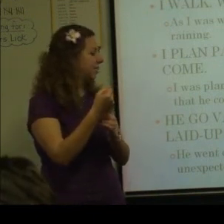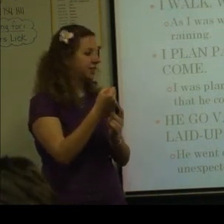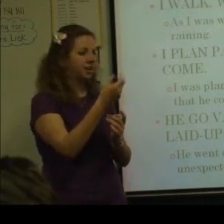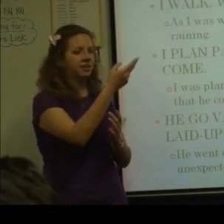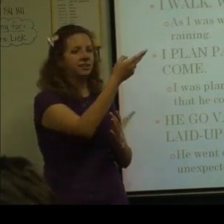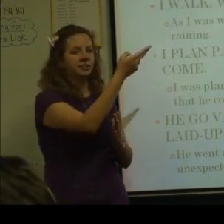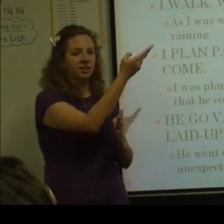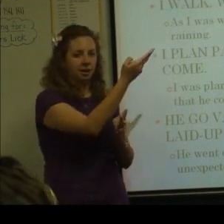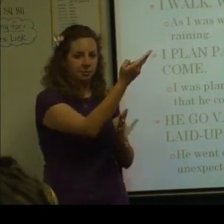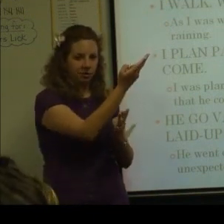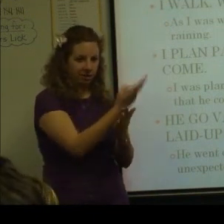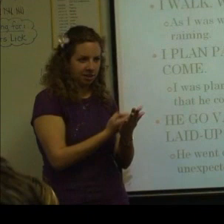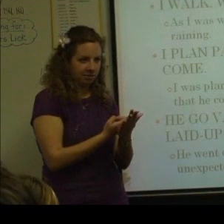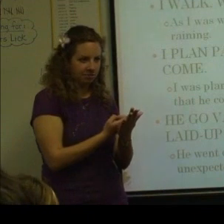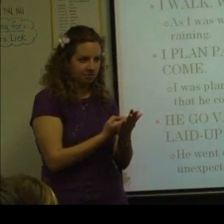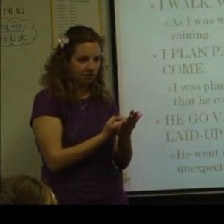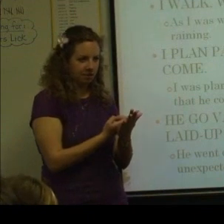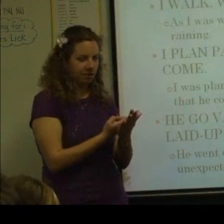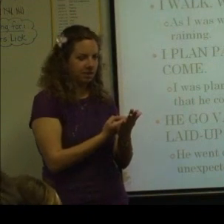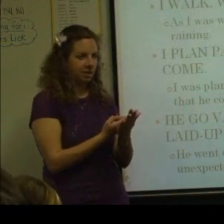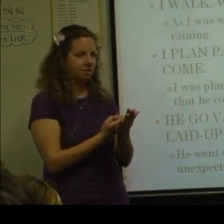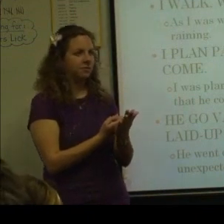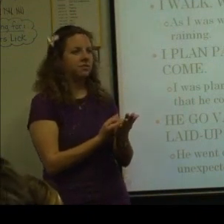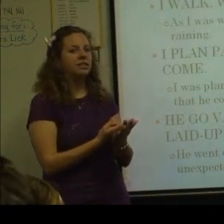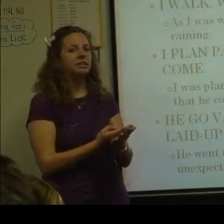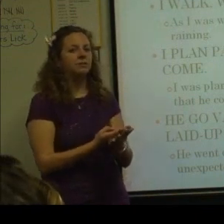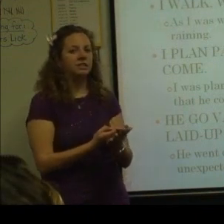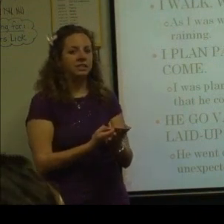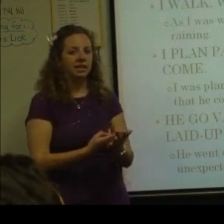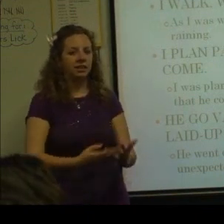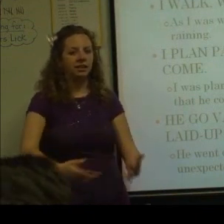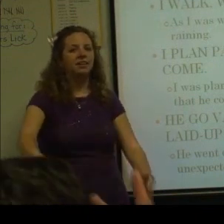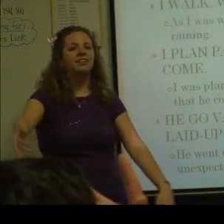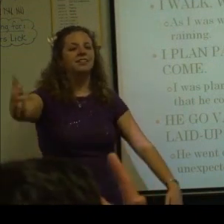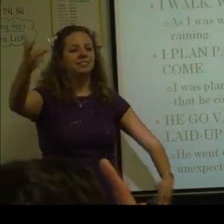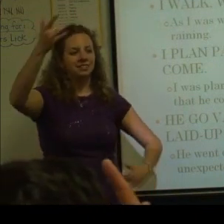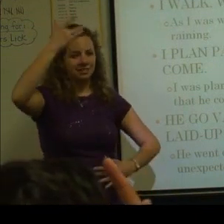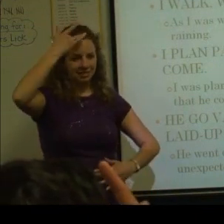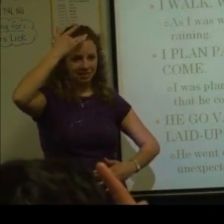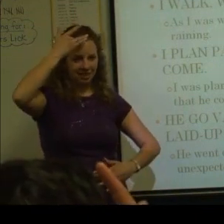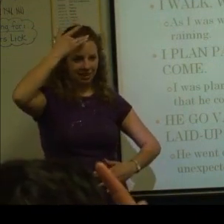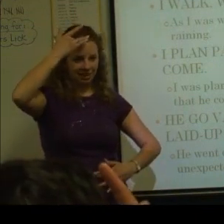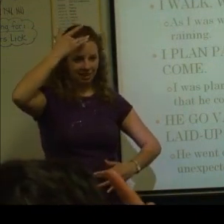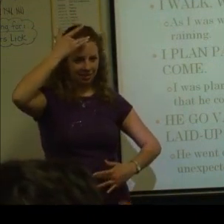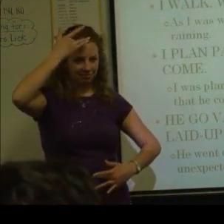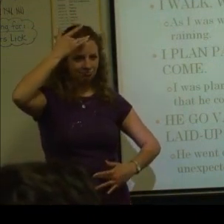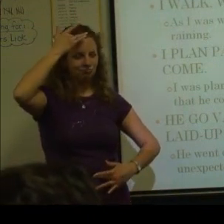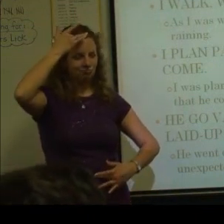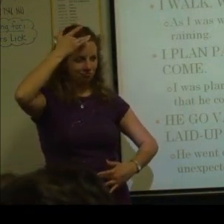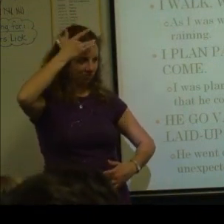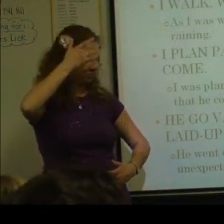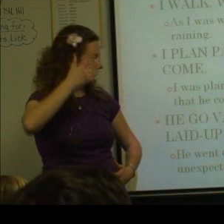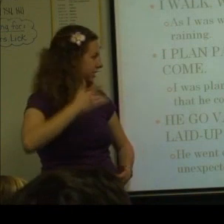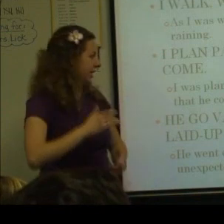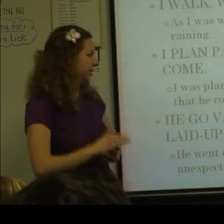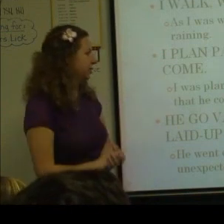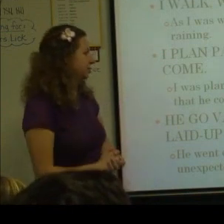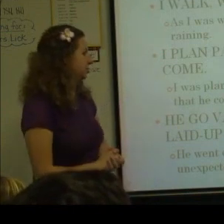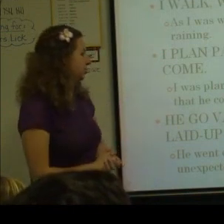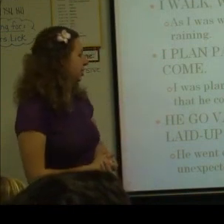And then laid up or lay down. Lay down. What's sick? Sick. Okay, so now